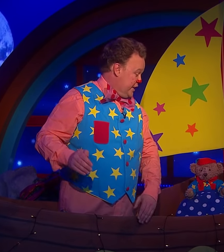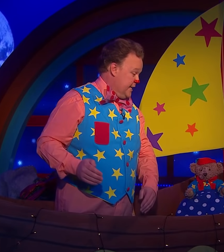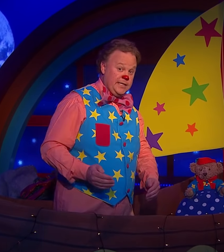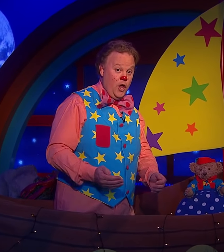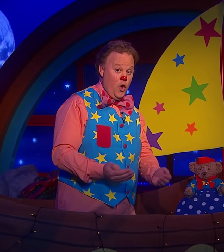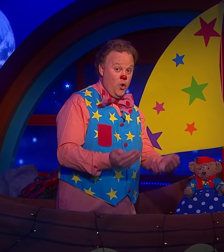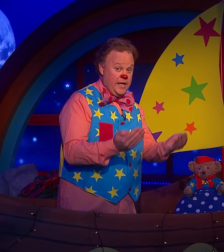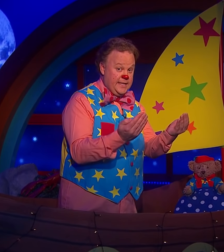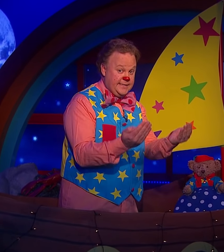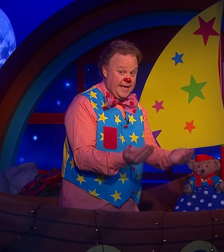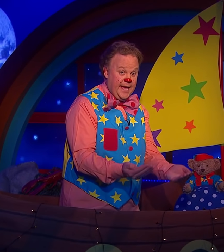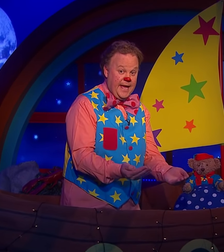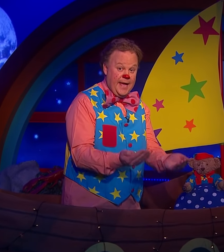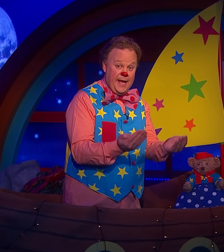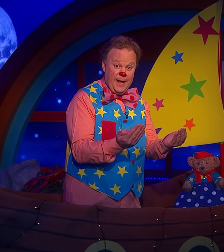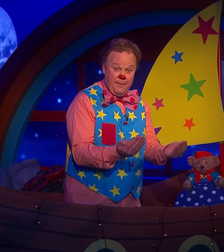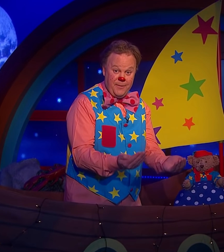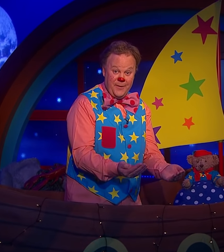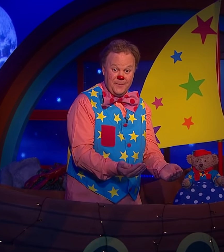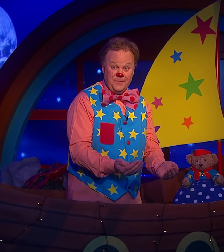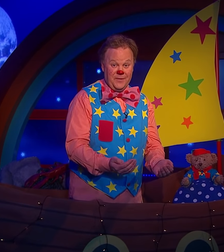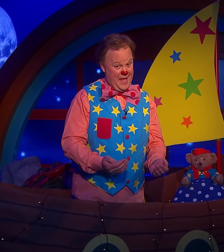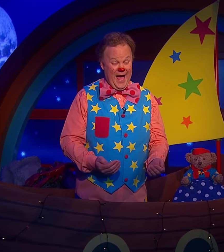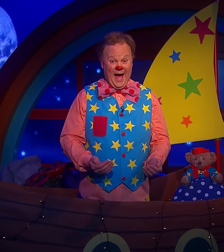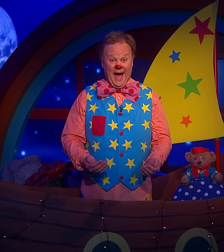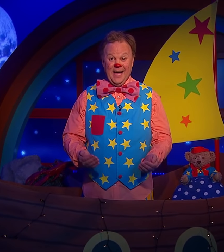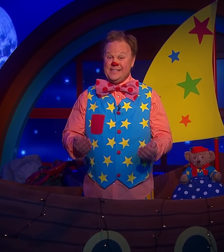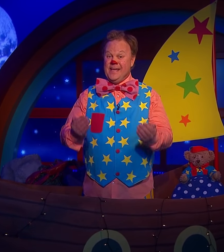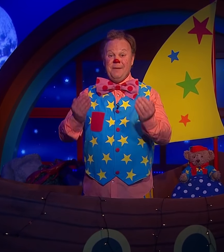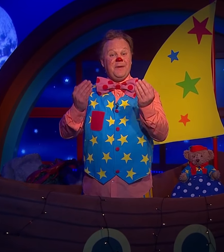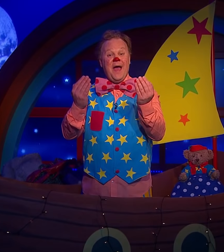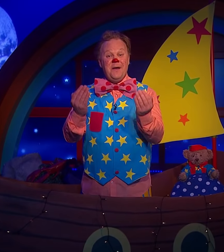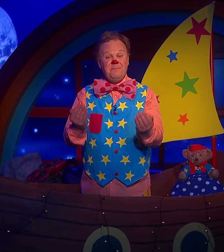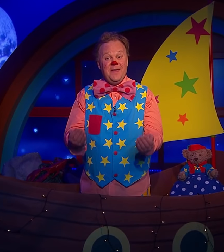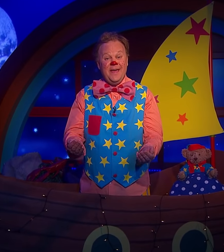She's loaded deep, as deep can be,